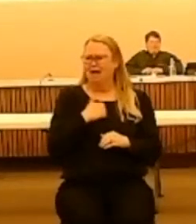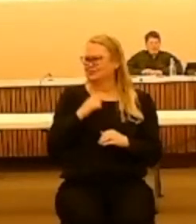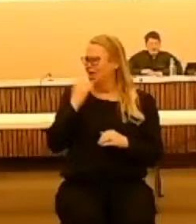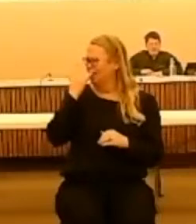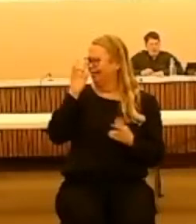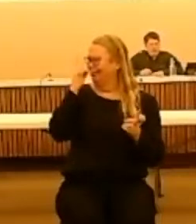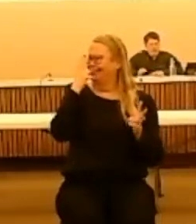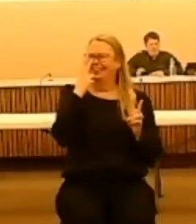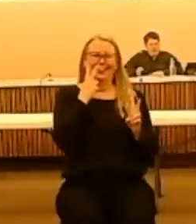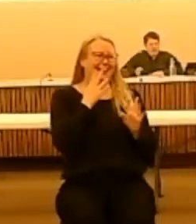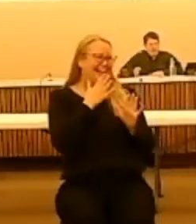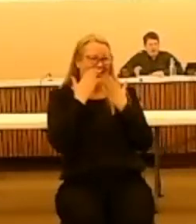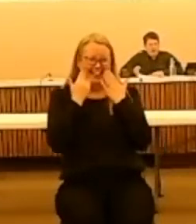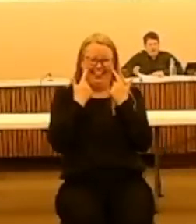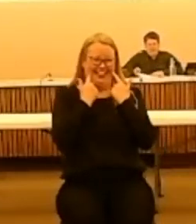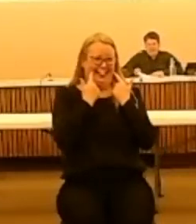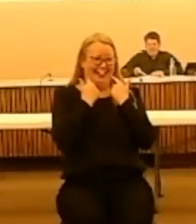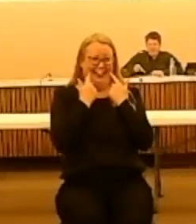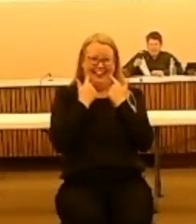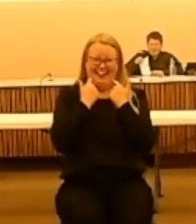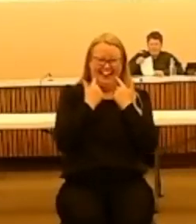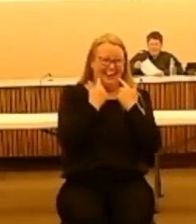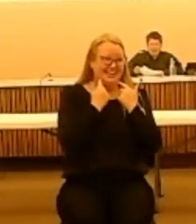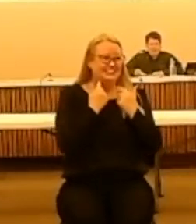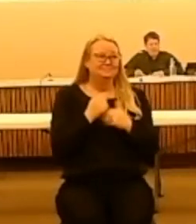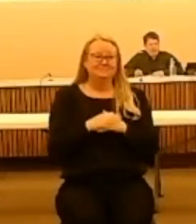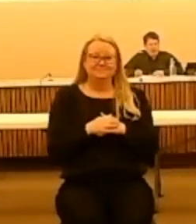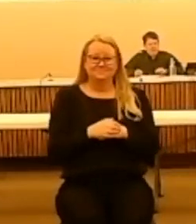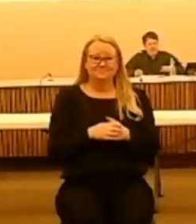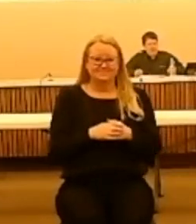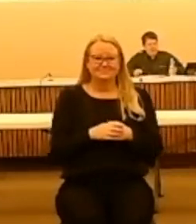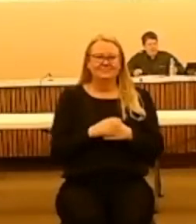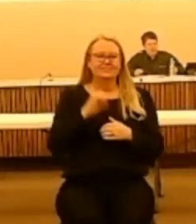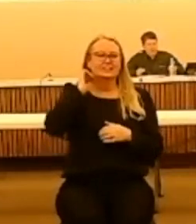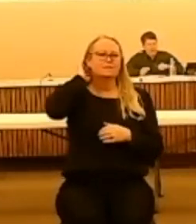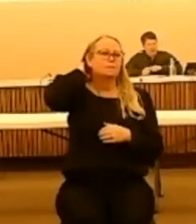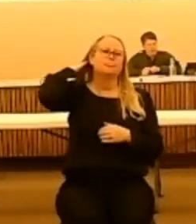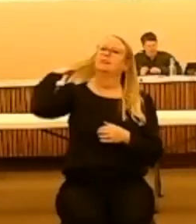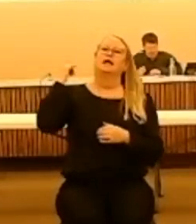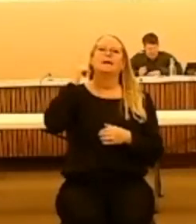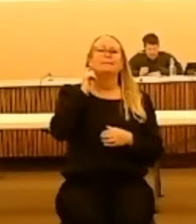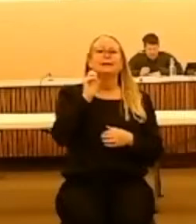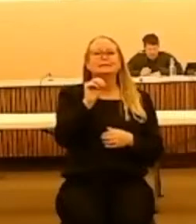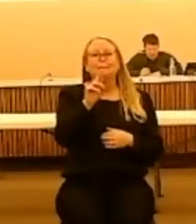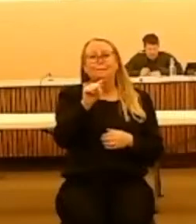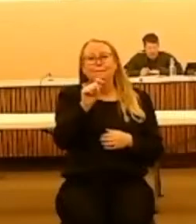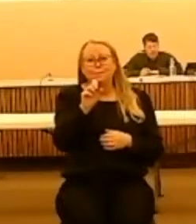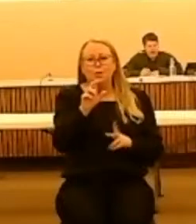today. I'll try to do better. With the accidental mute,